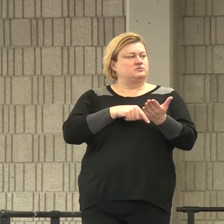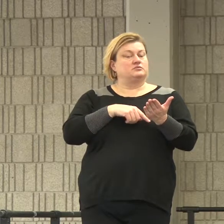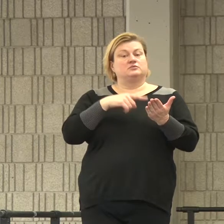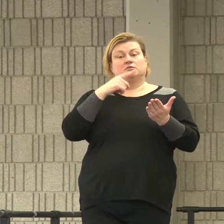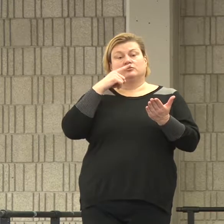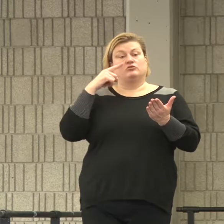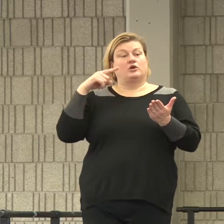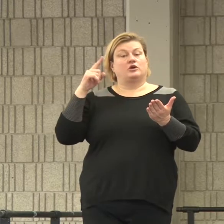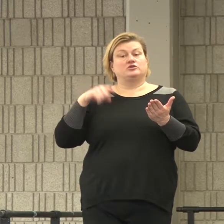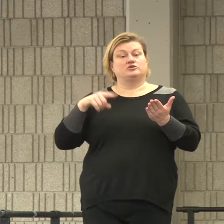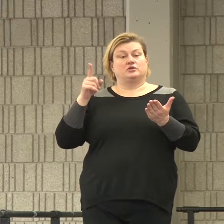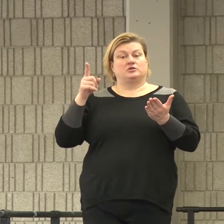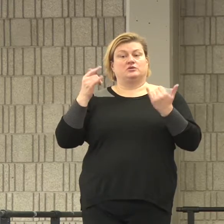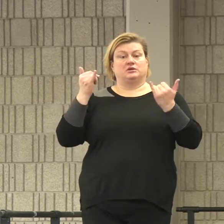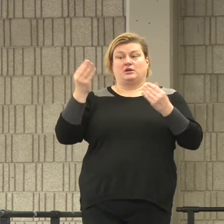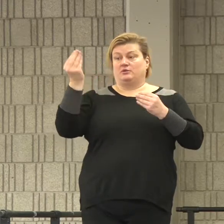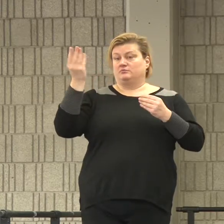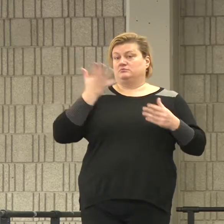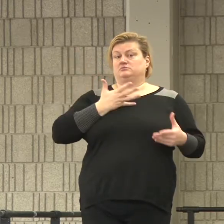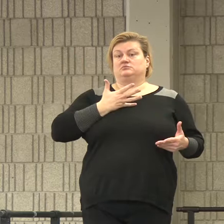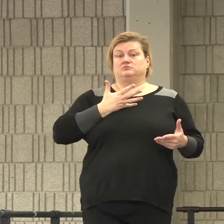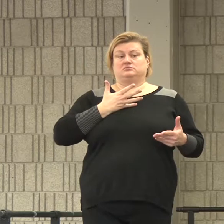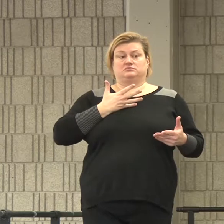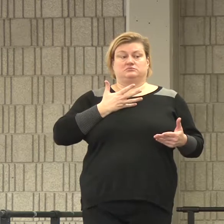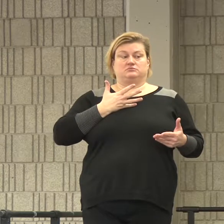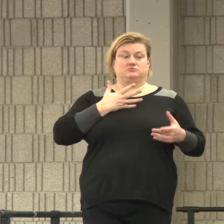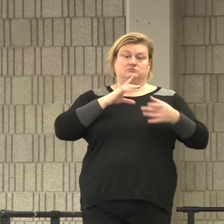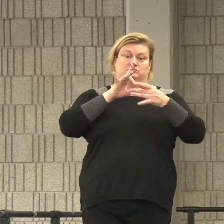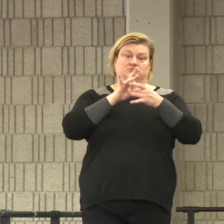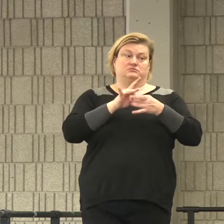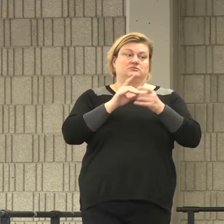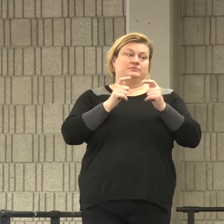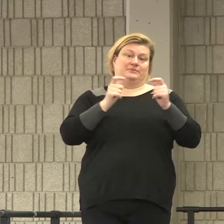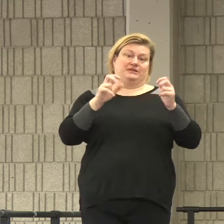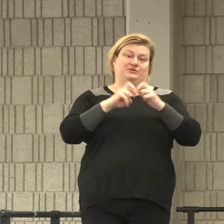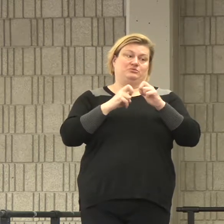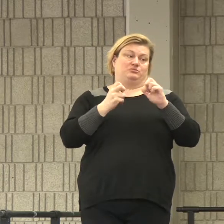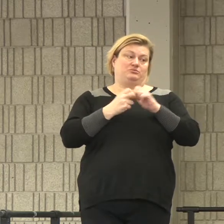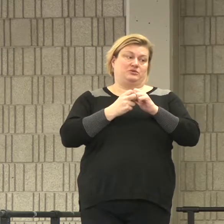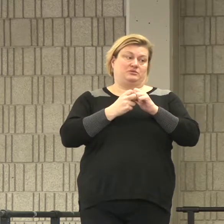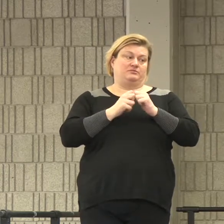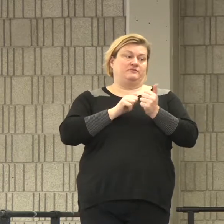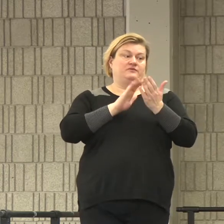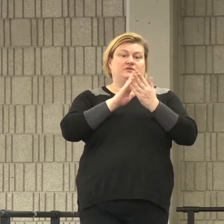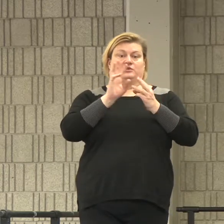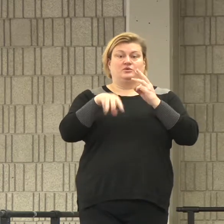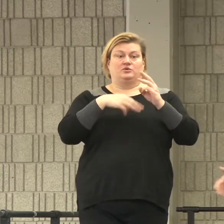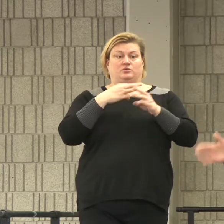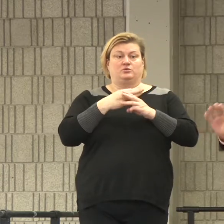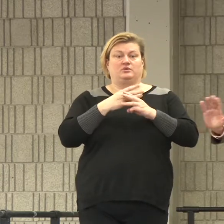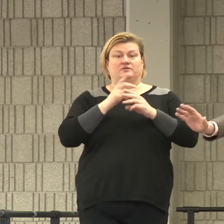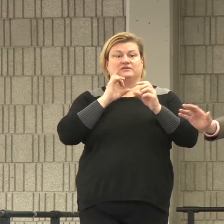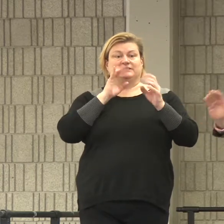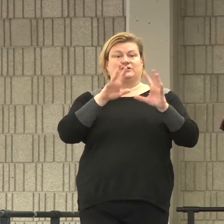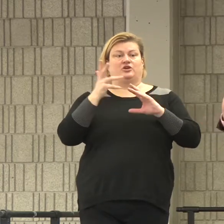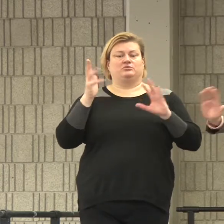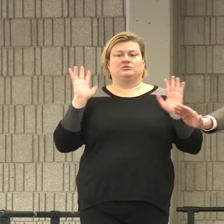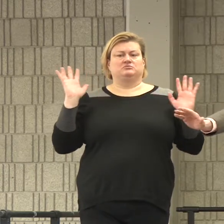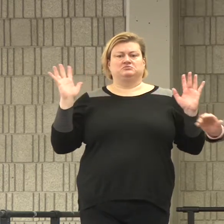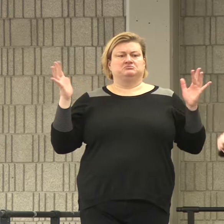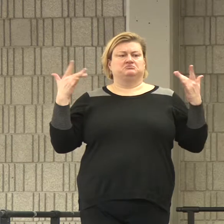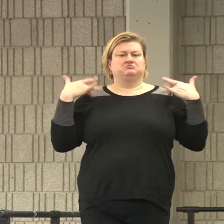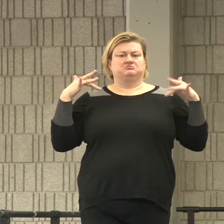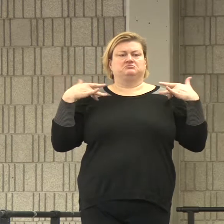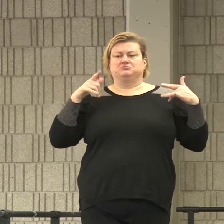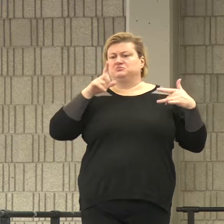Russia has now told us, with respect to the biggest problem facing the world, and that is terrorism, hands off, we don't